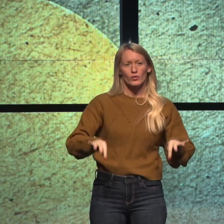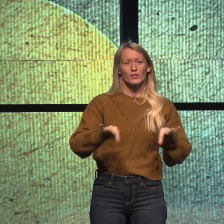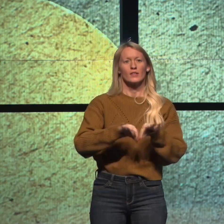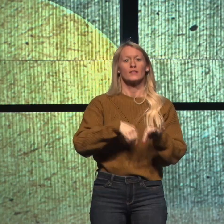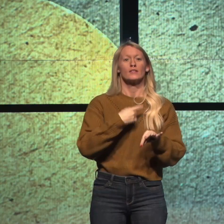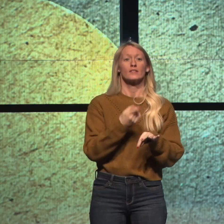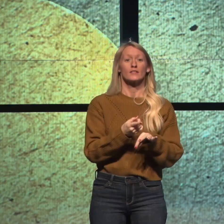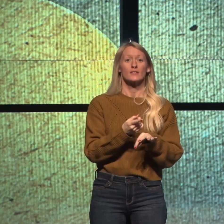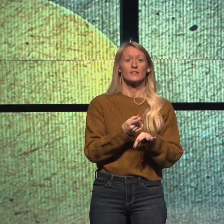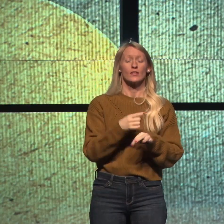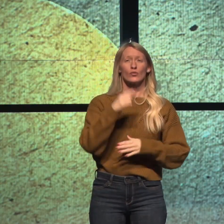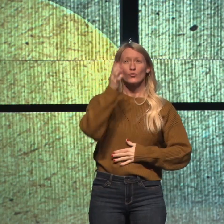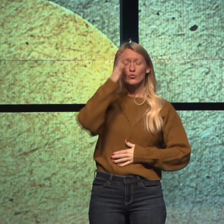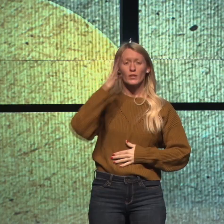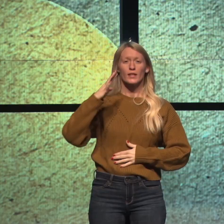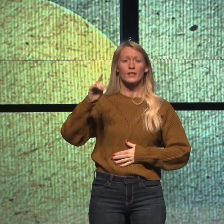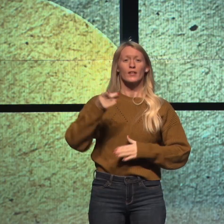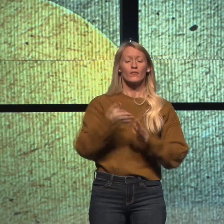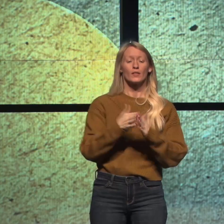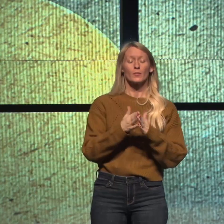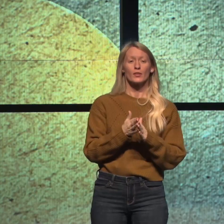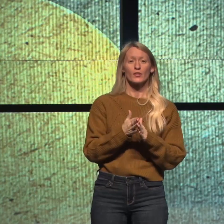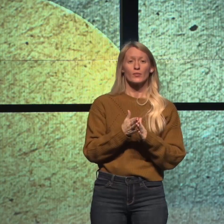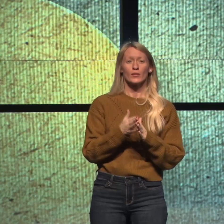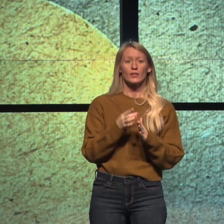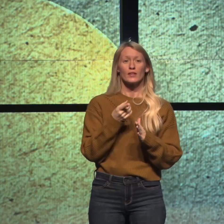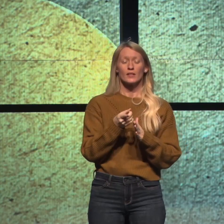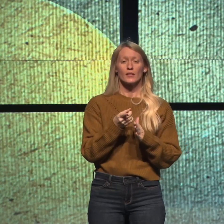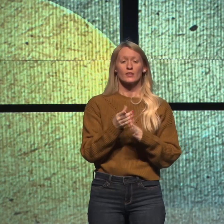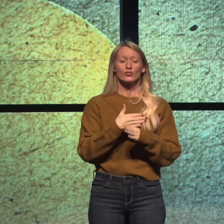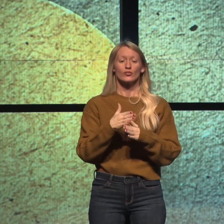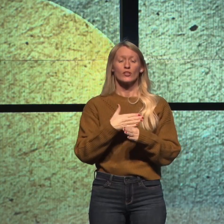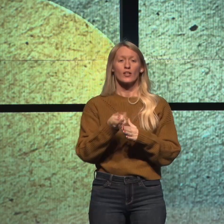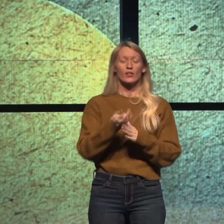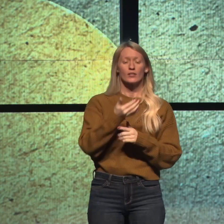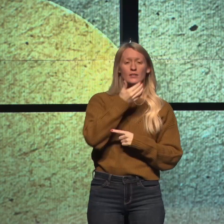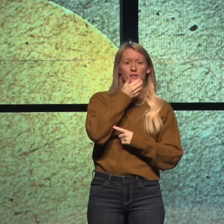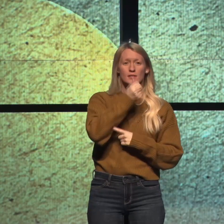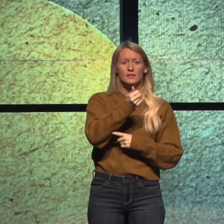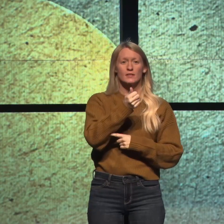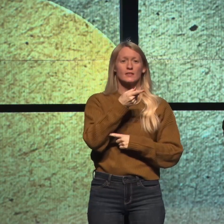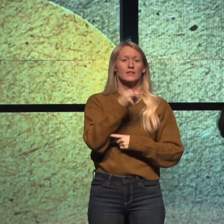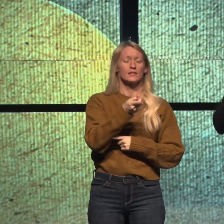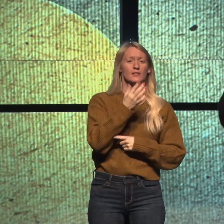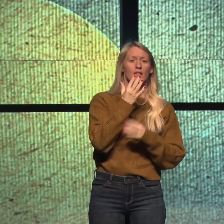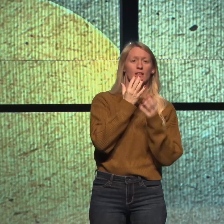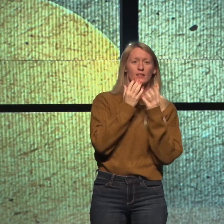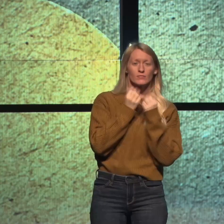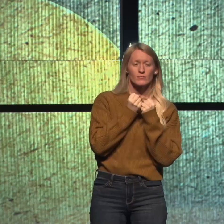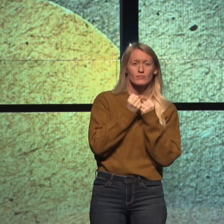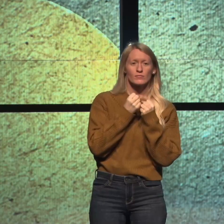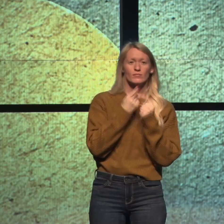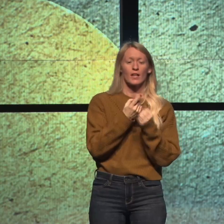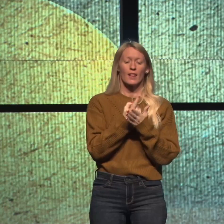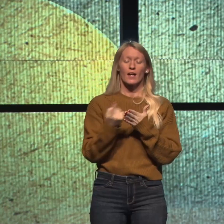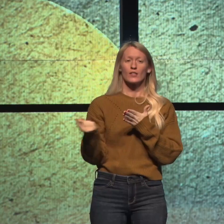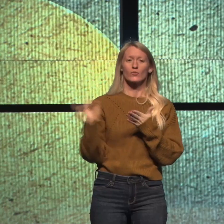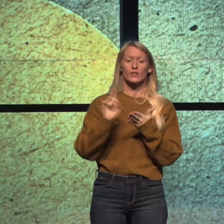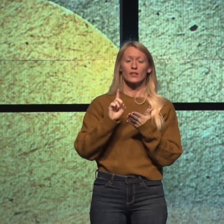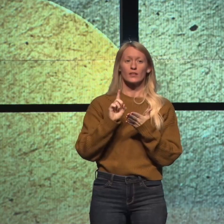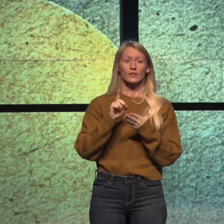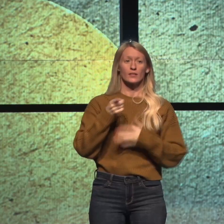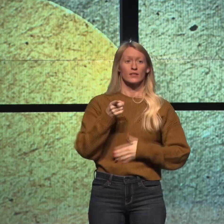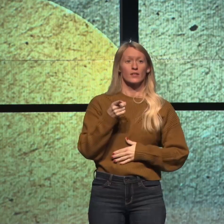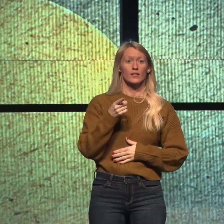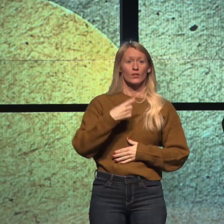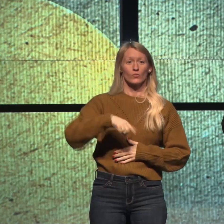our gifts and talents with one another. And then last week, Dr. Aisha Thomas shared with us that we're a wise community, that we value